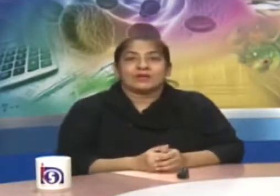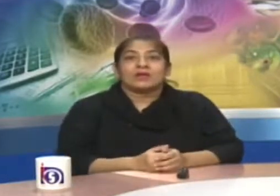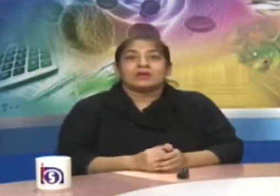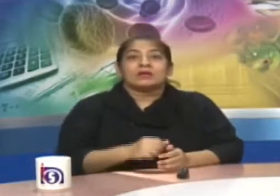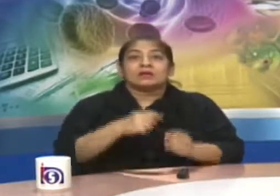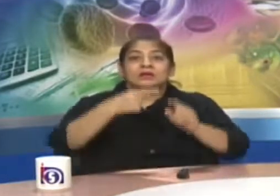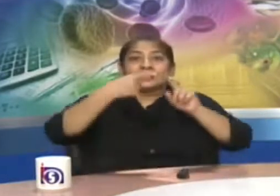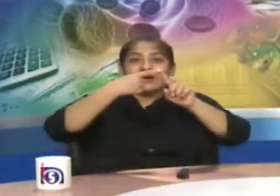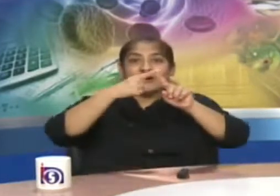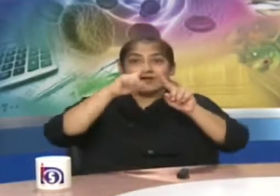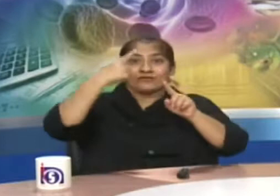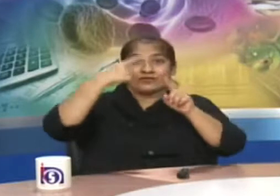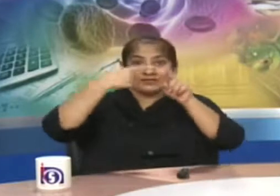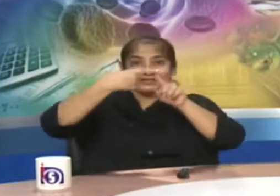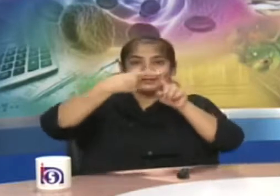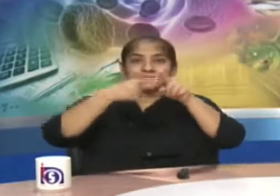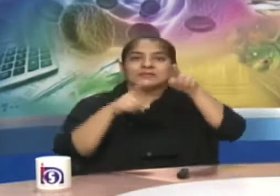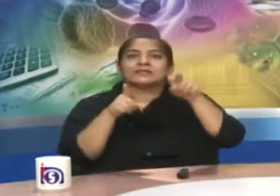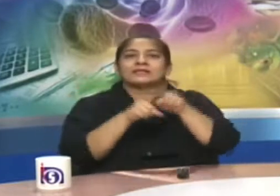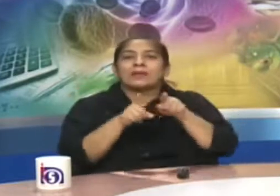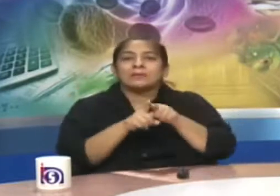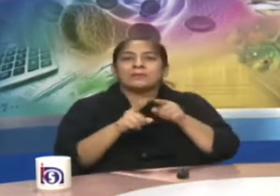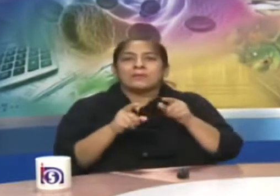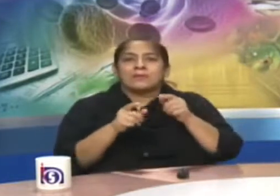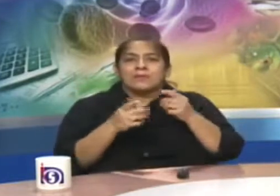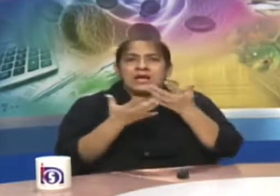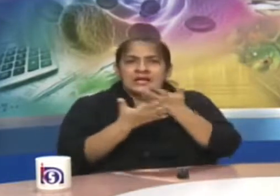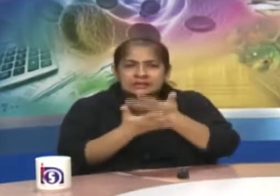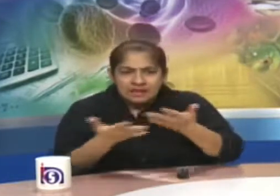Let's now understand the functions of stock exchange.